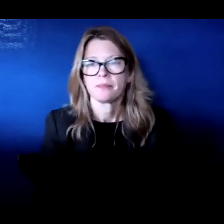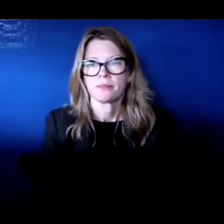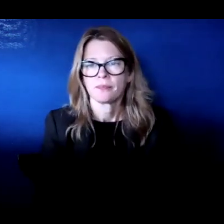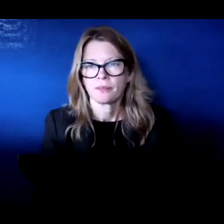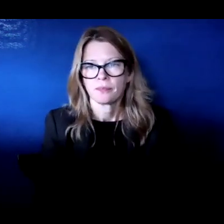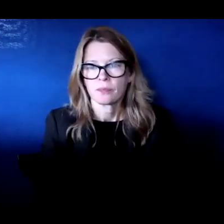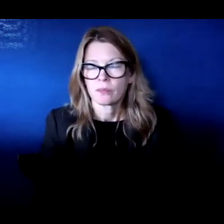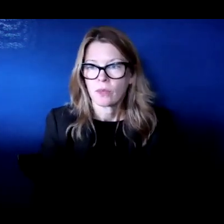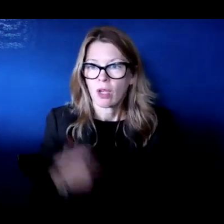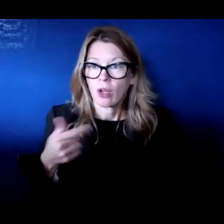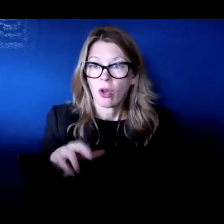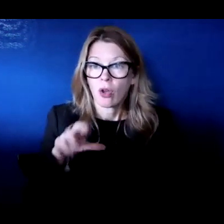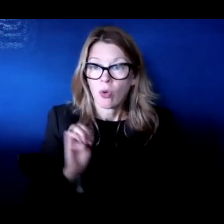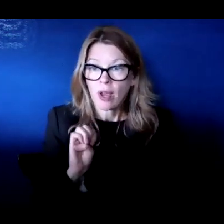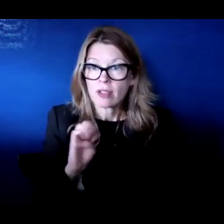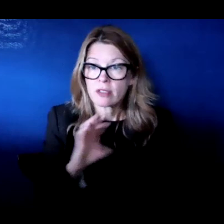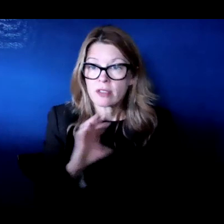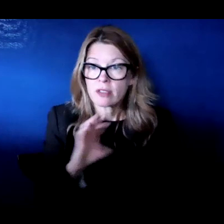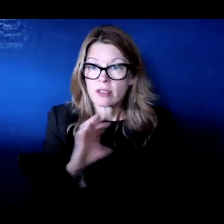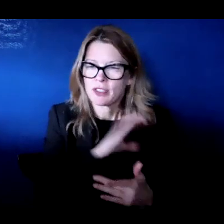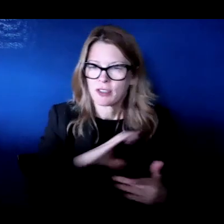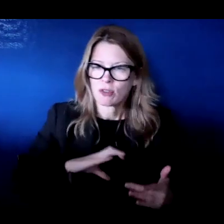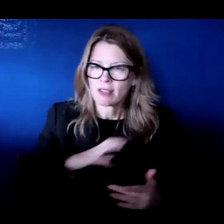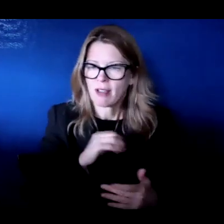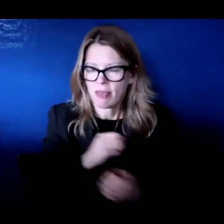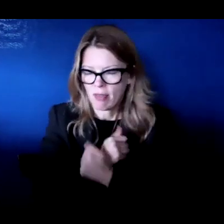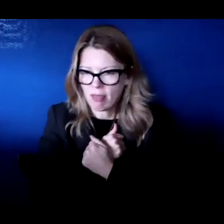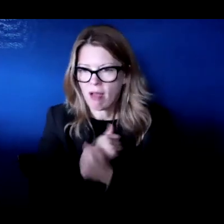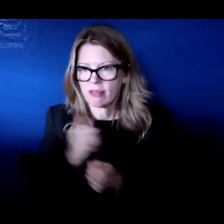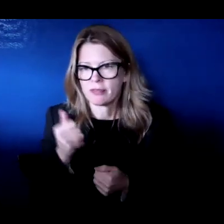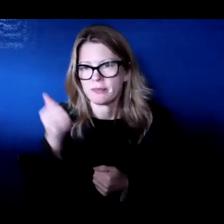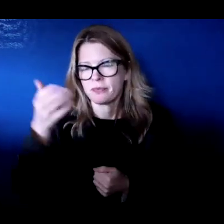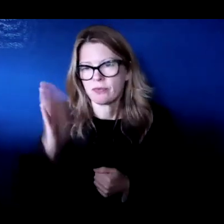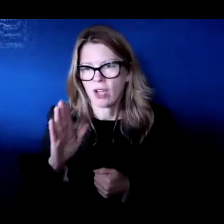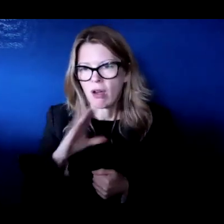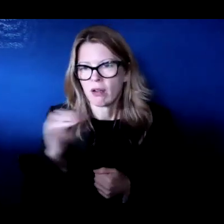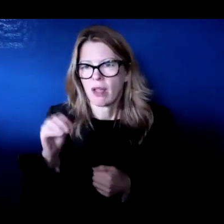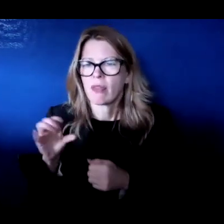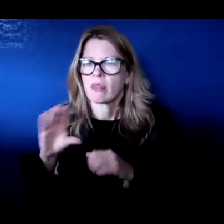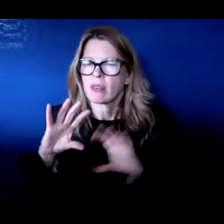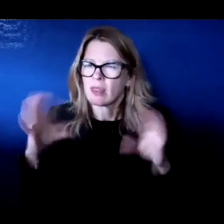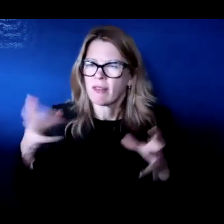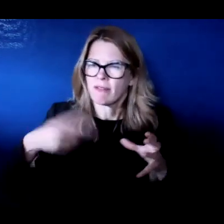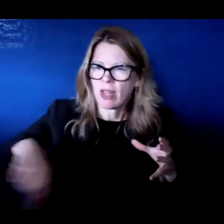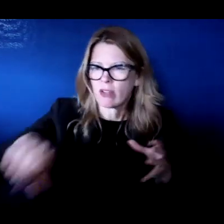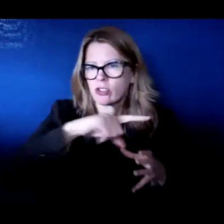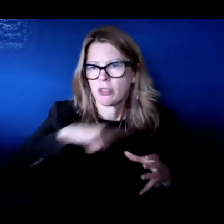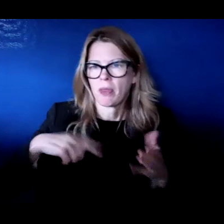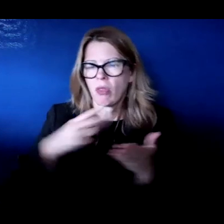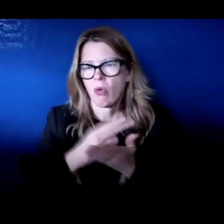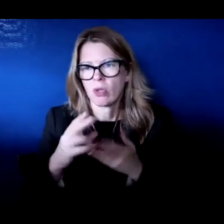The grace of our Lord Jesus Christ and the love of God and the fellowship of the Holy Spirit be with us all evermore.